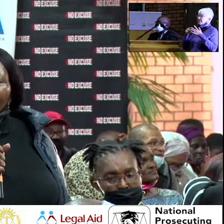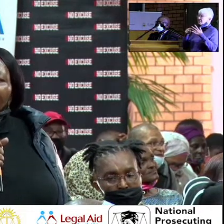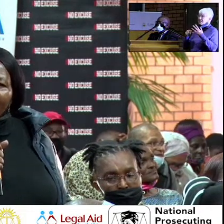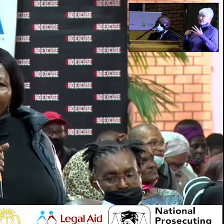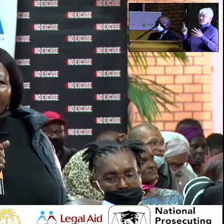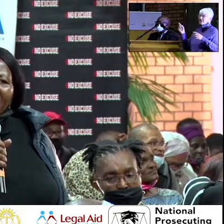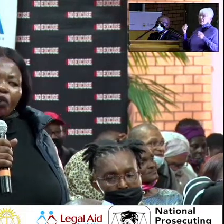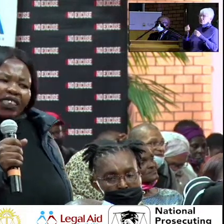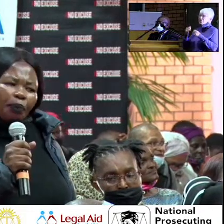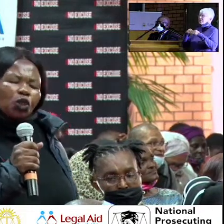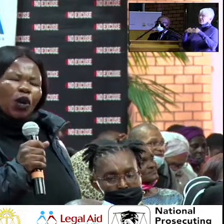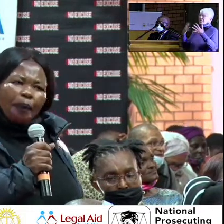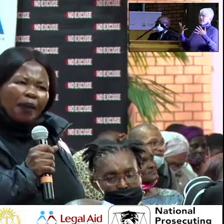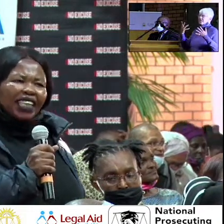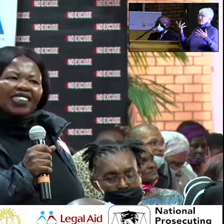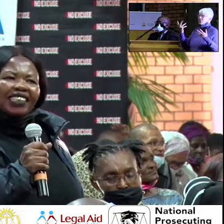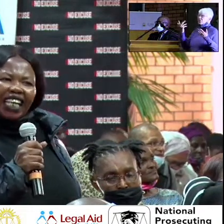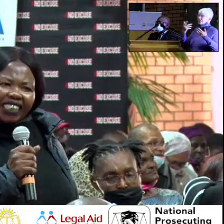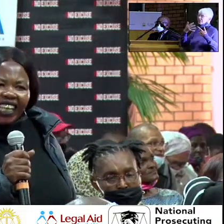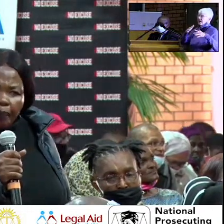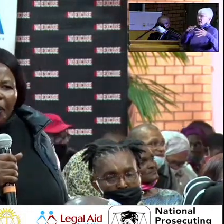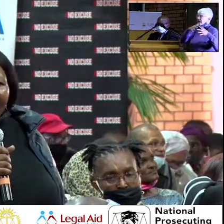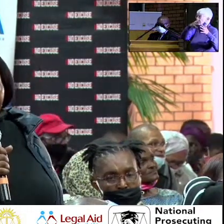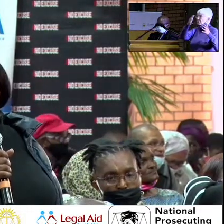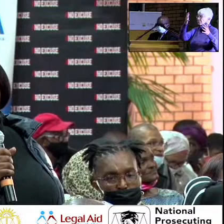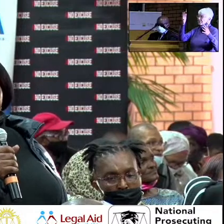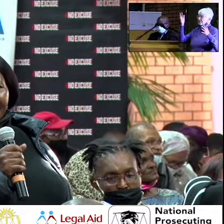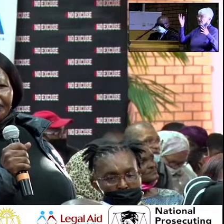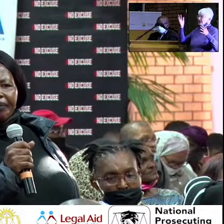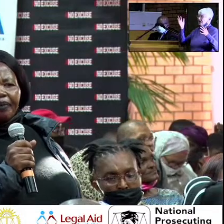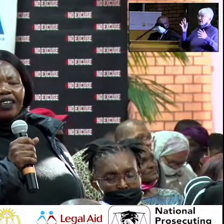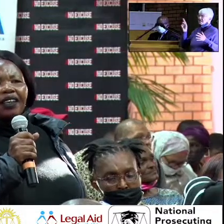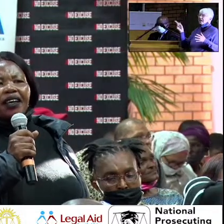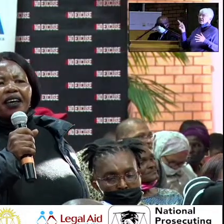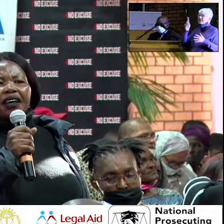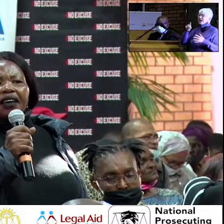of justice that's supposed to happen that doesn't happen.